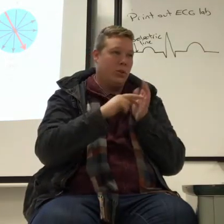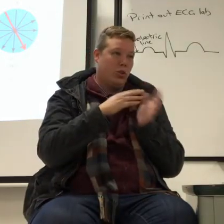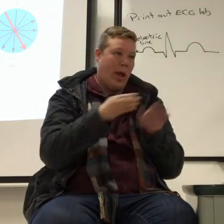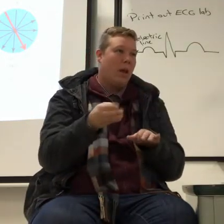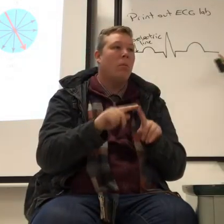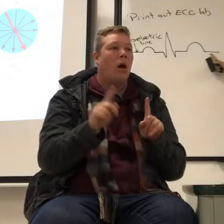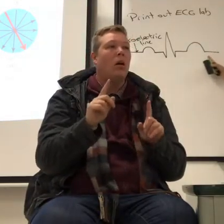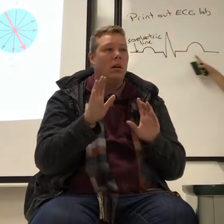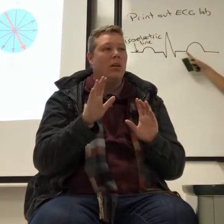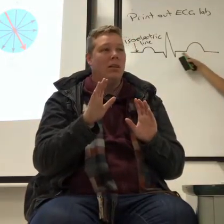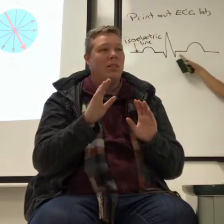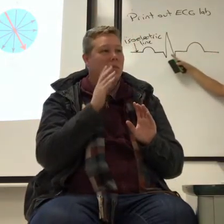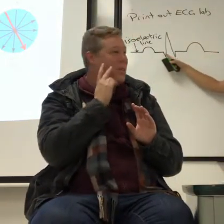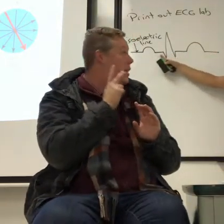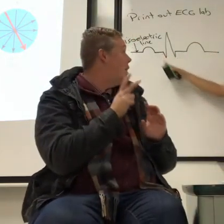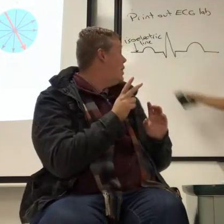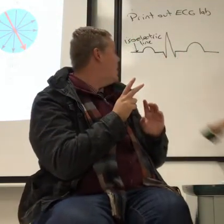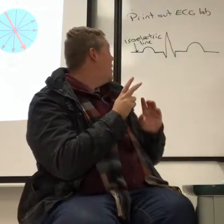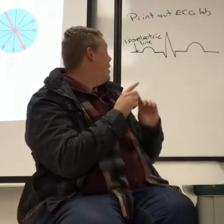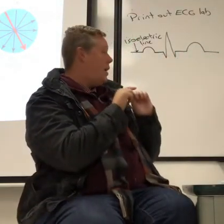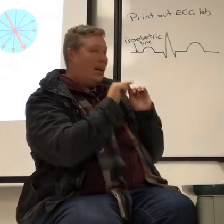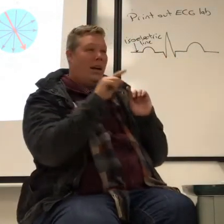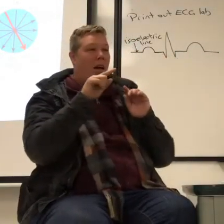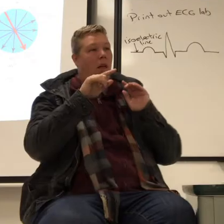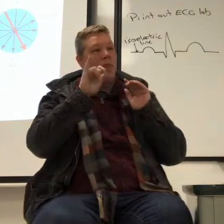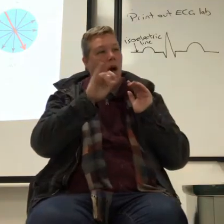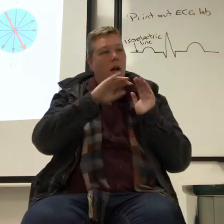you know, anytime you hear your flat line within the ECG,